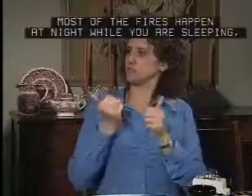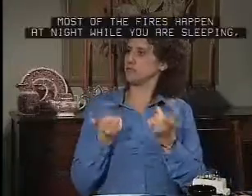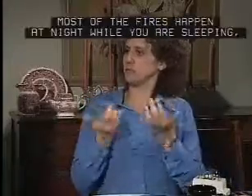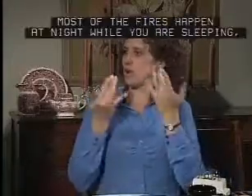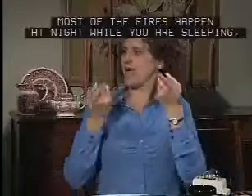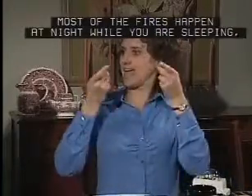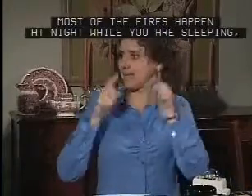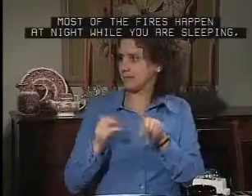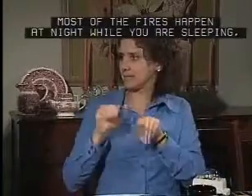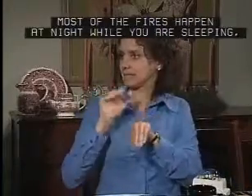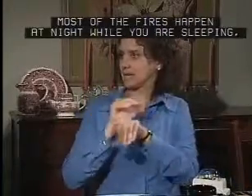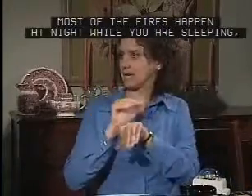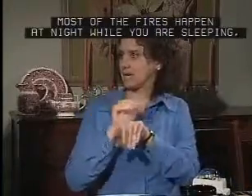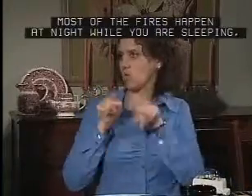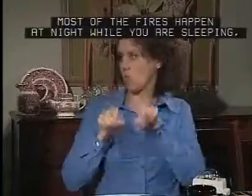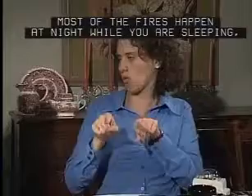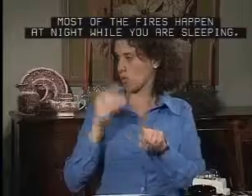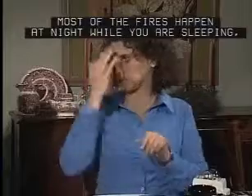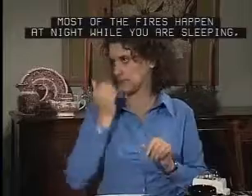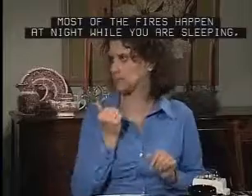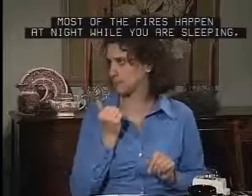Most of the fires happen at night while you're sleeping.